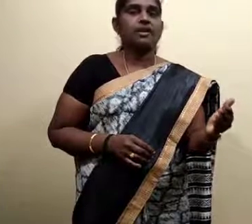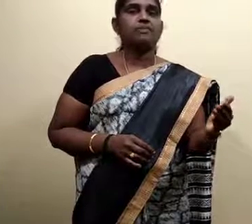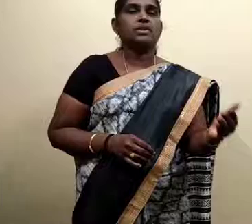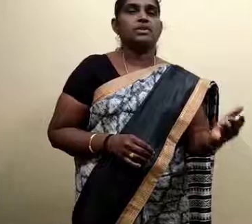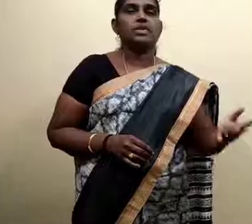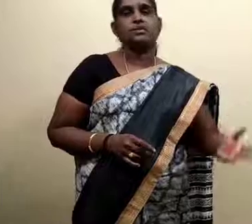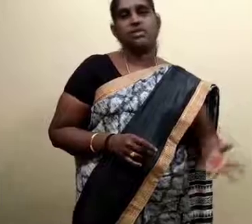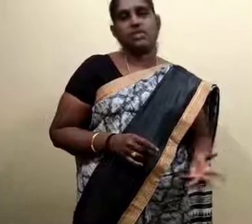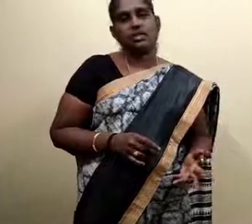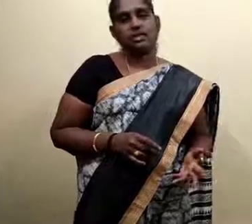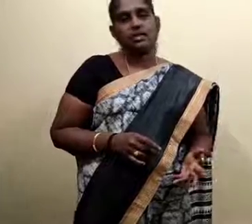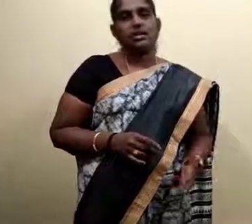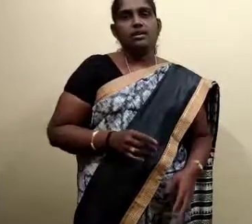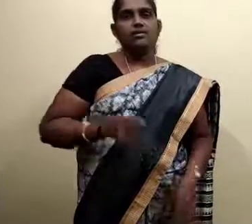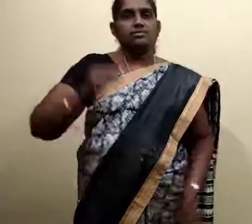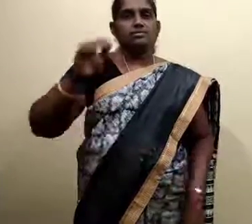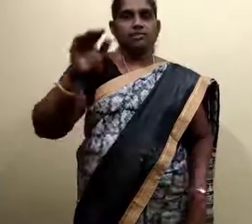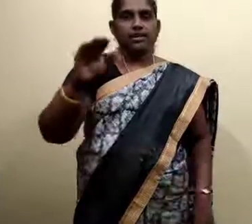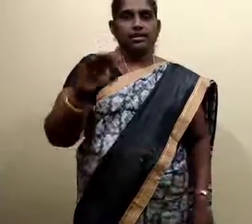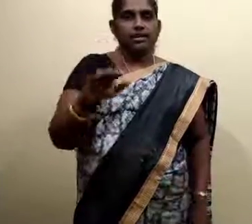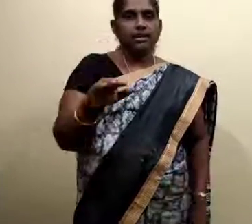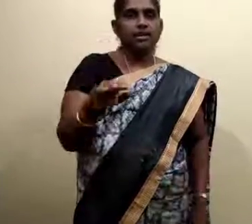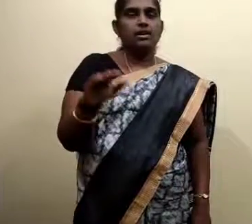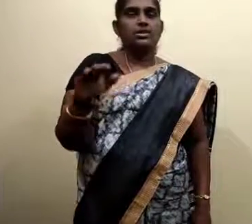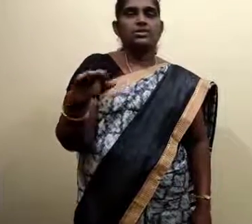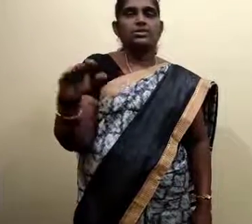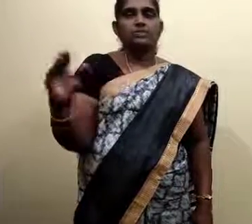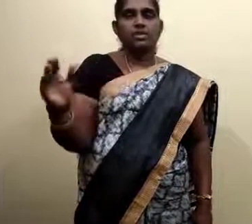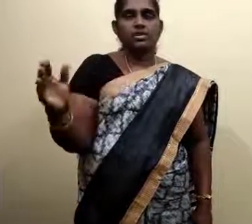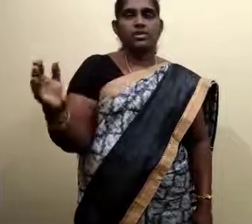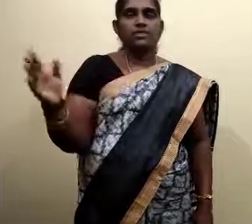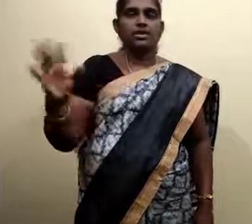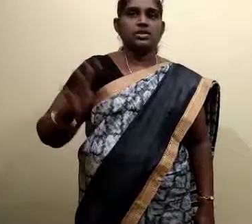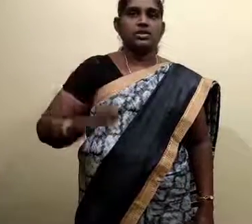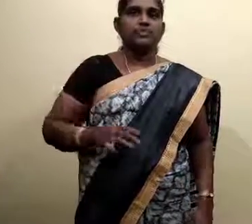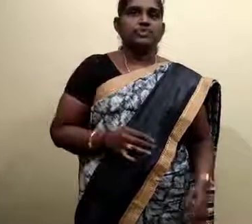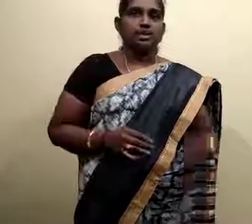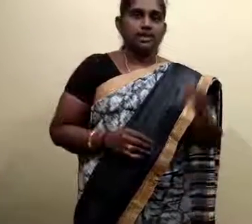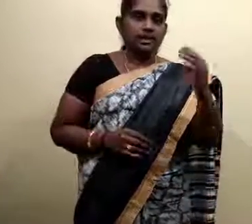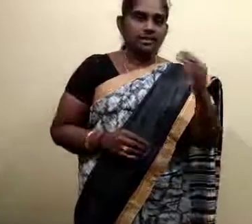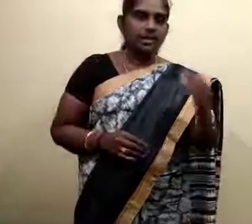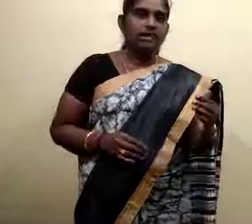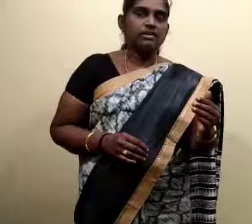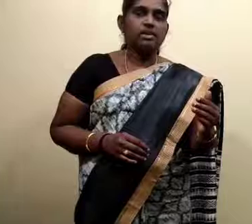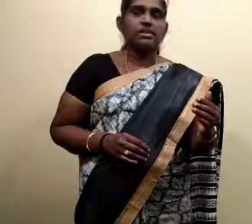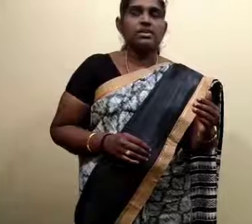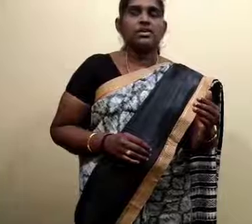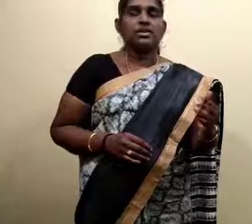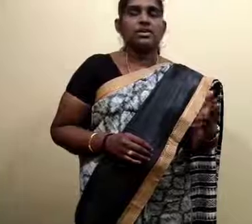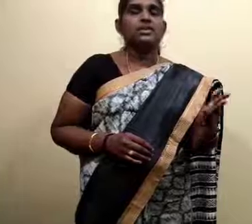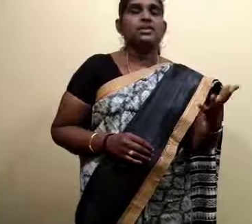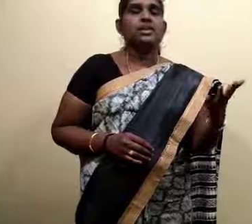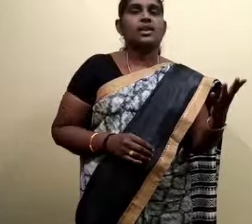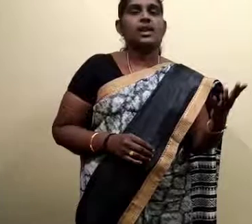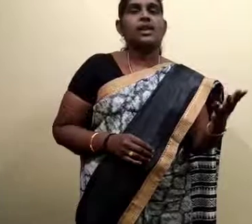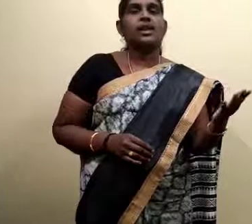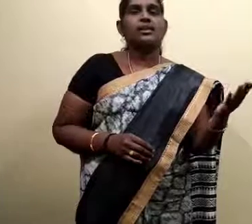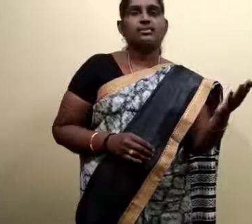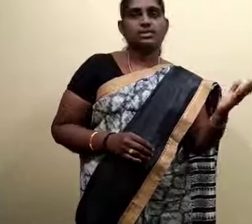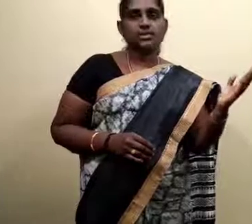and machine production. Factory and also machine production. The industrial revolution started in England first,